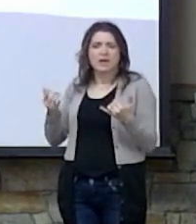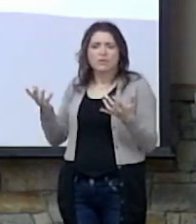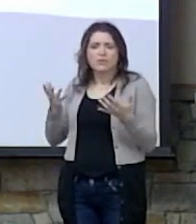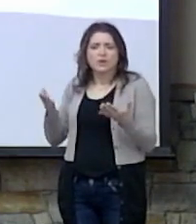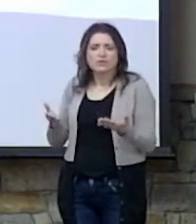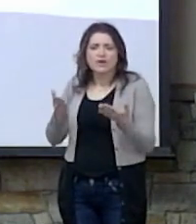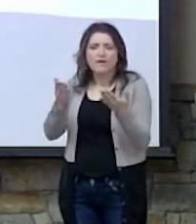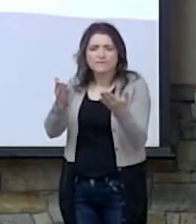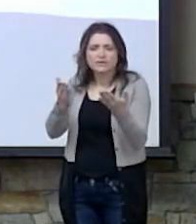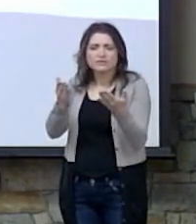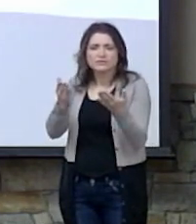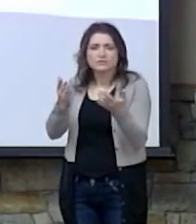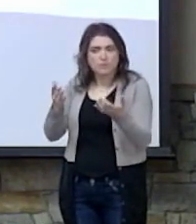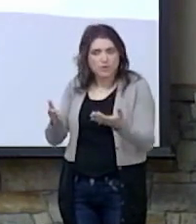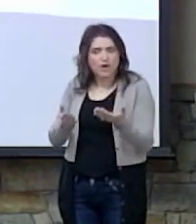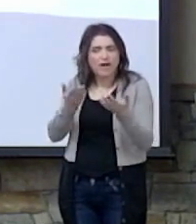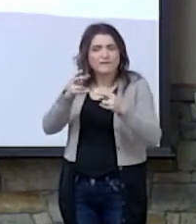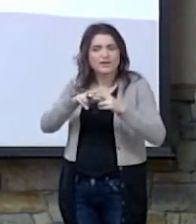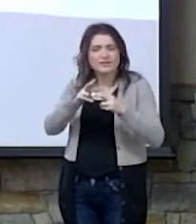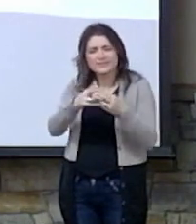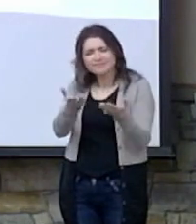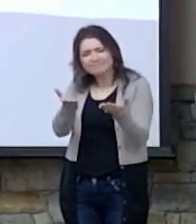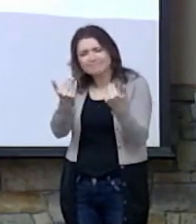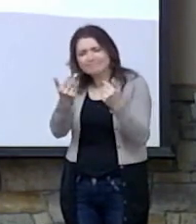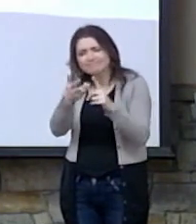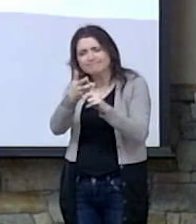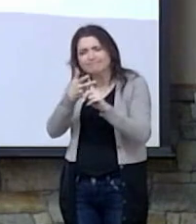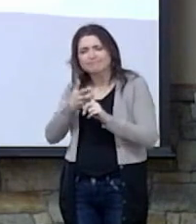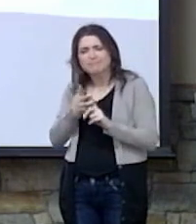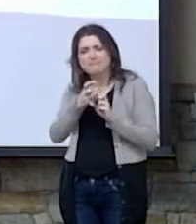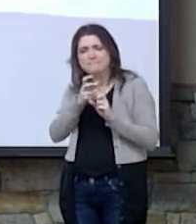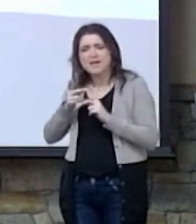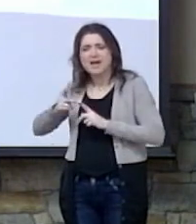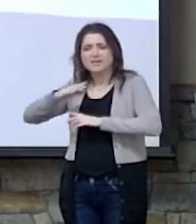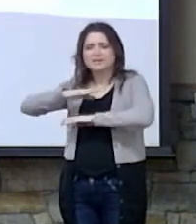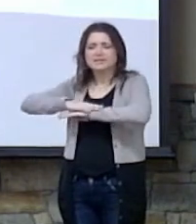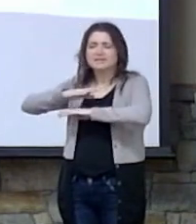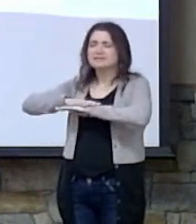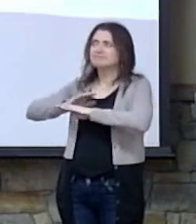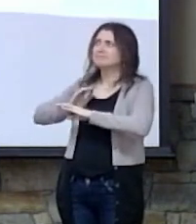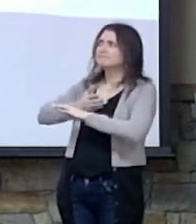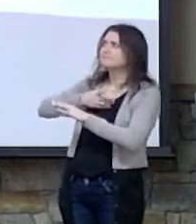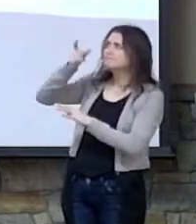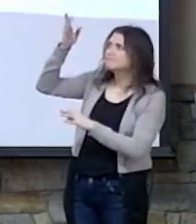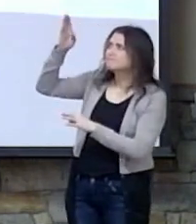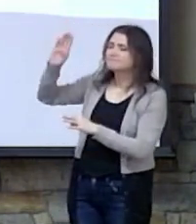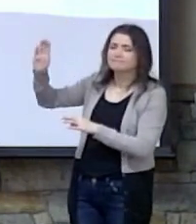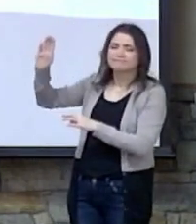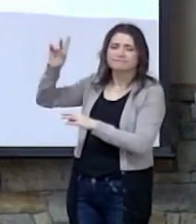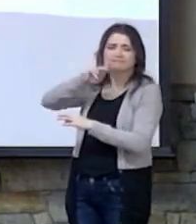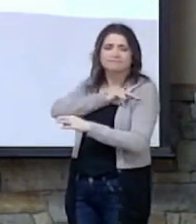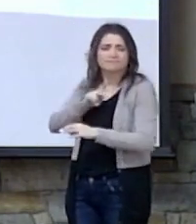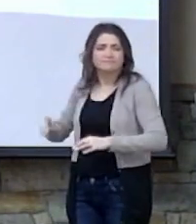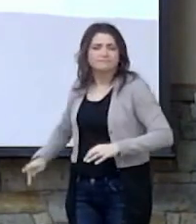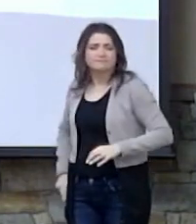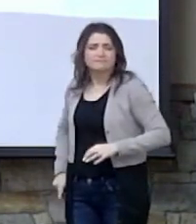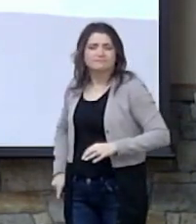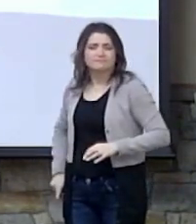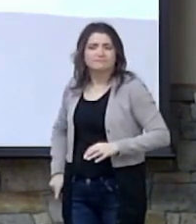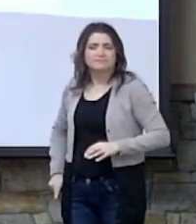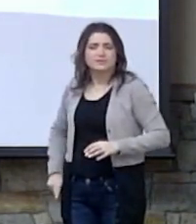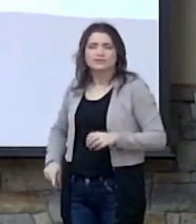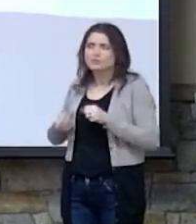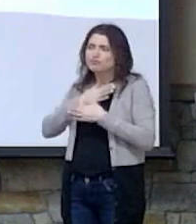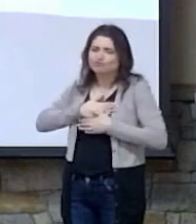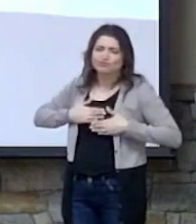we? A seat at the table of the king, in God's presence, to enjoy his